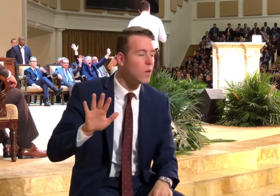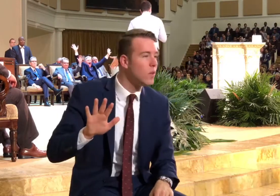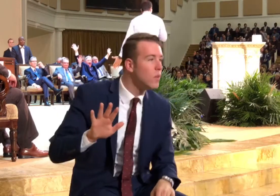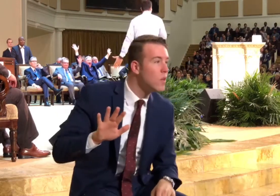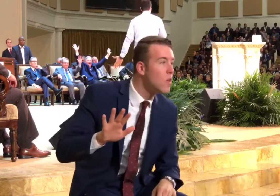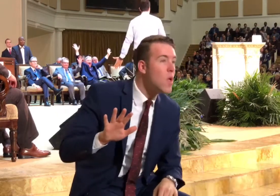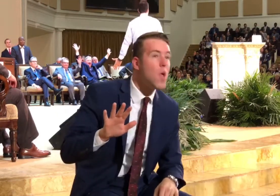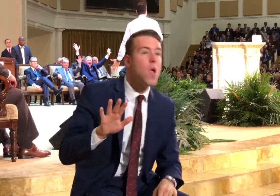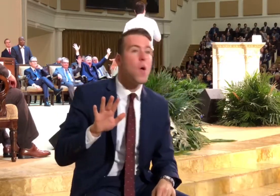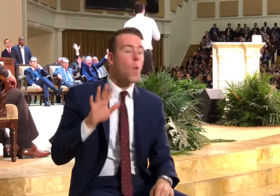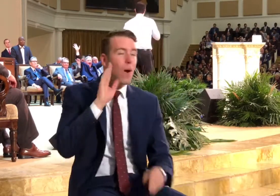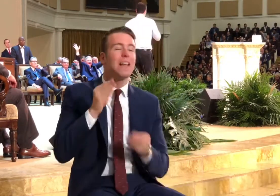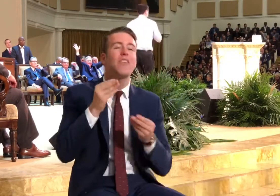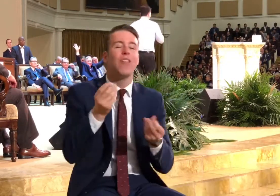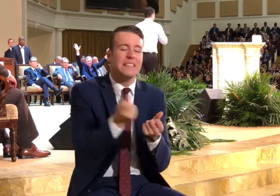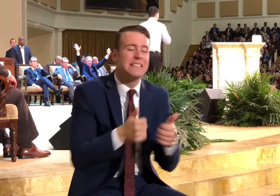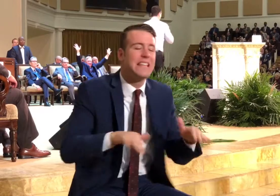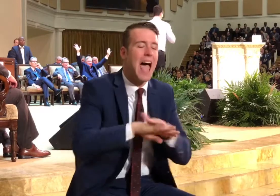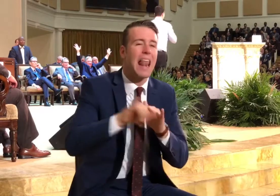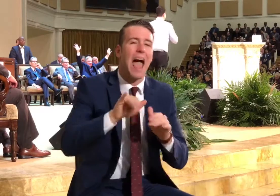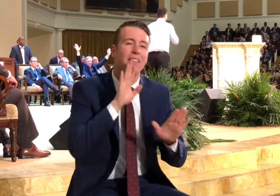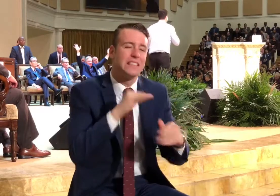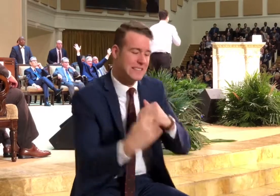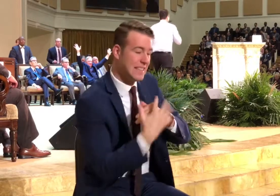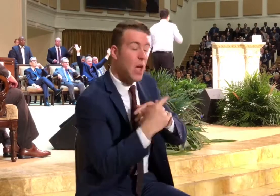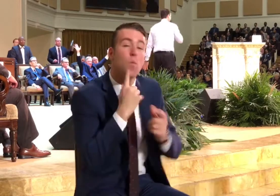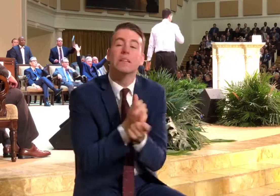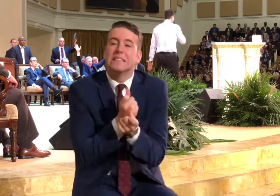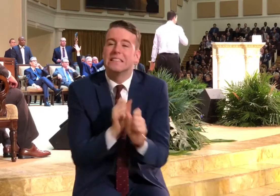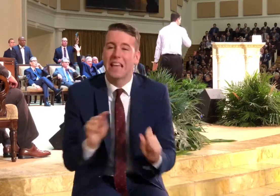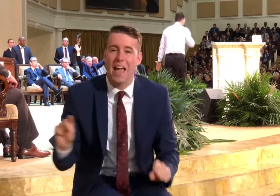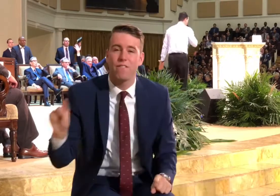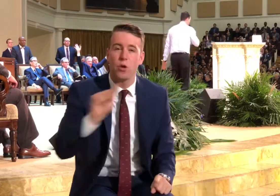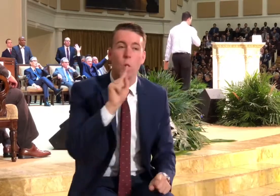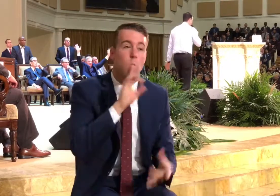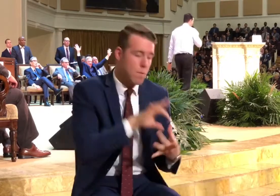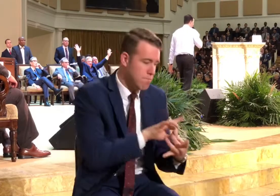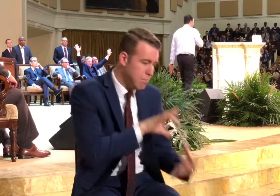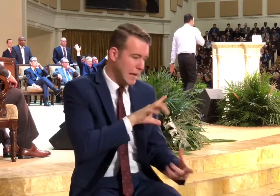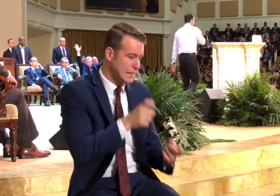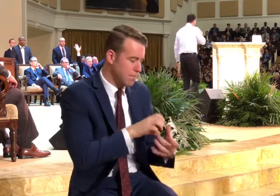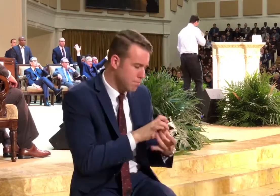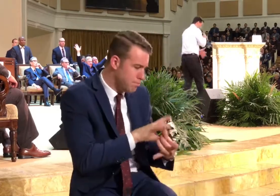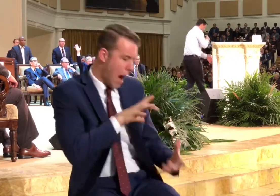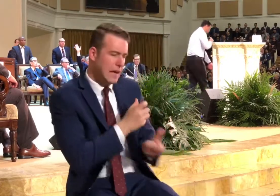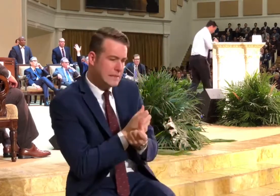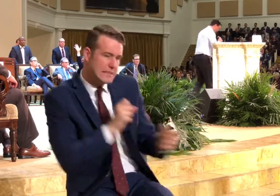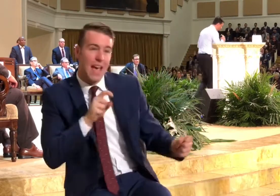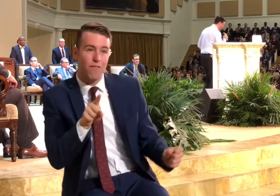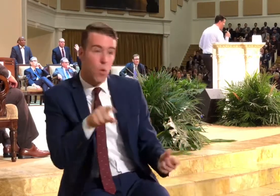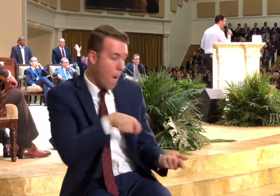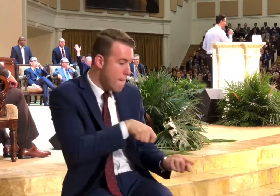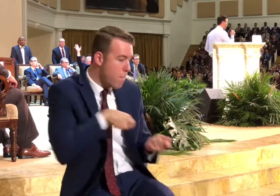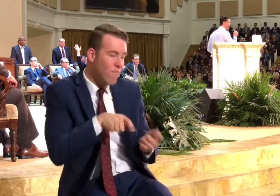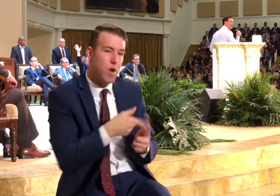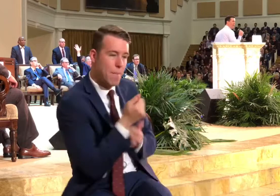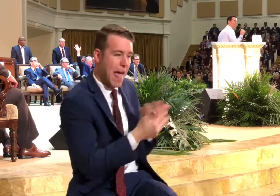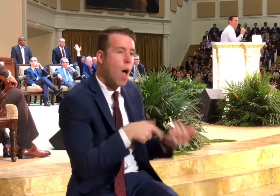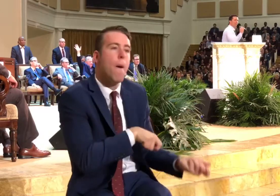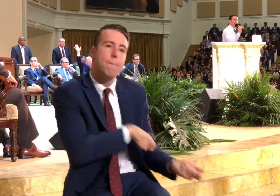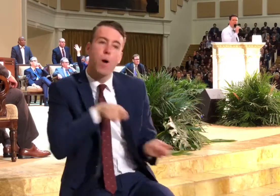the seashore. It'll save you. It'll deliver you. It'll pull you out of